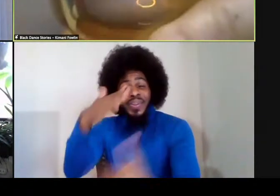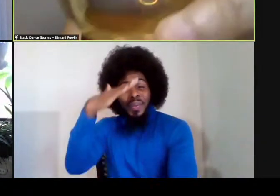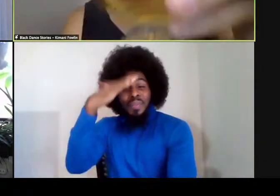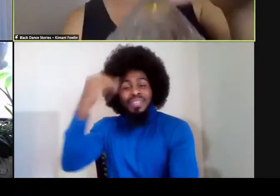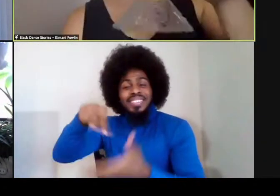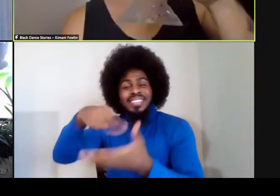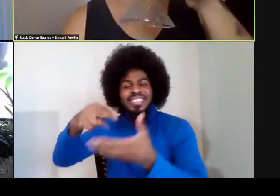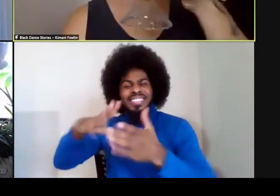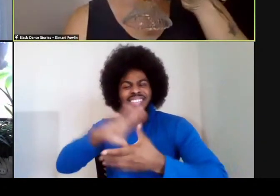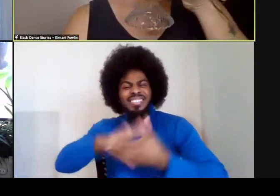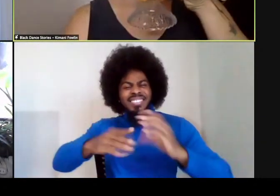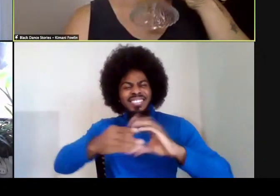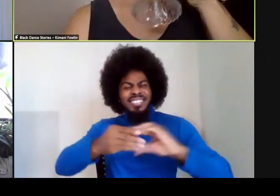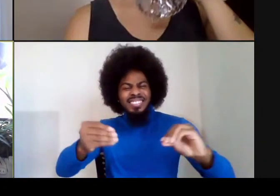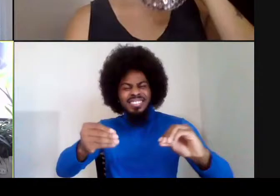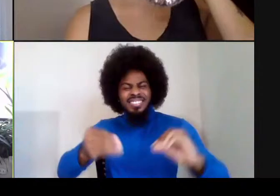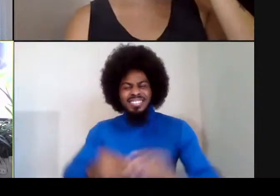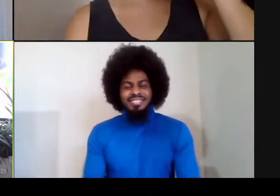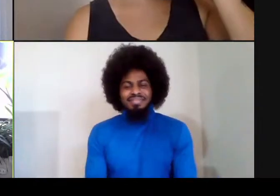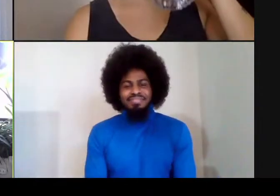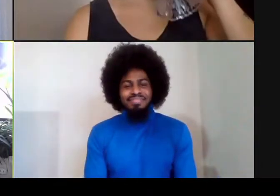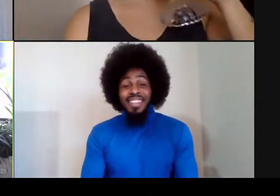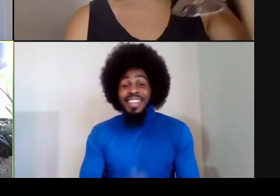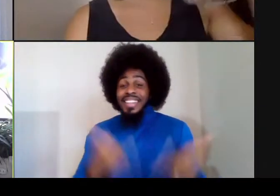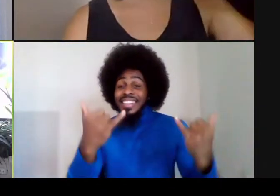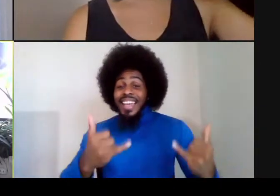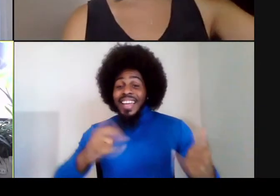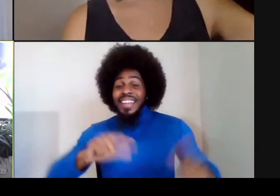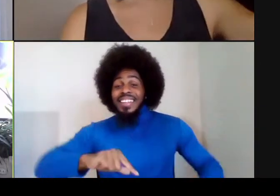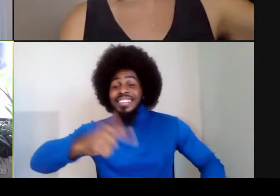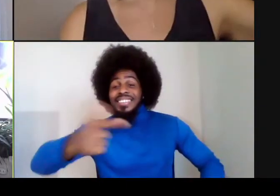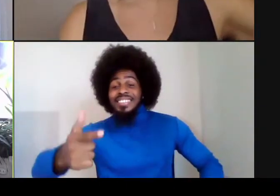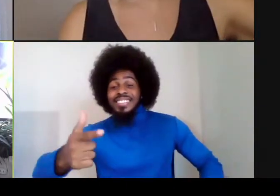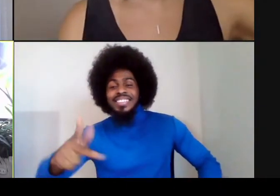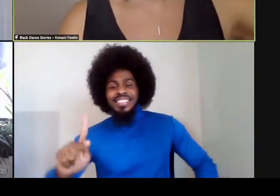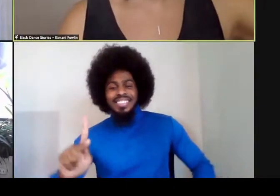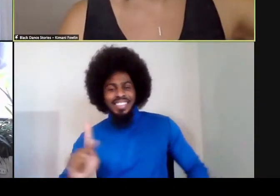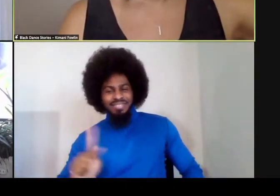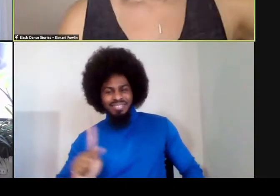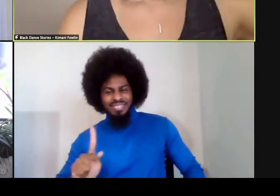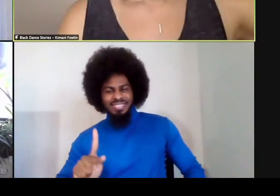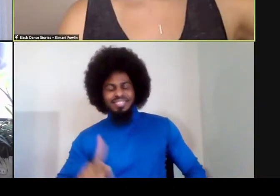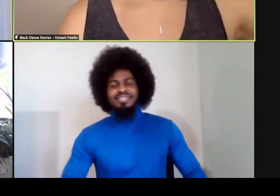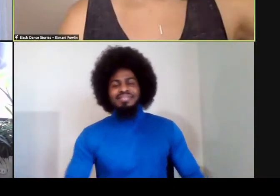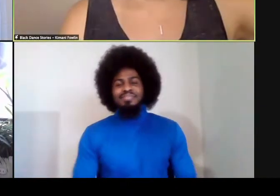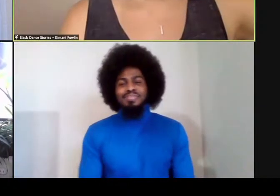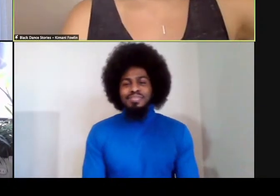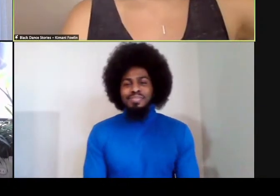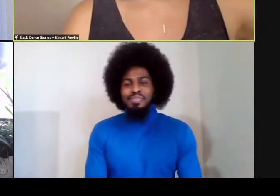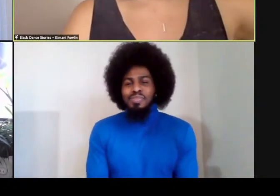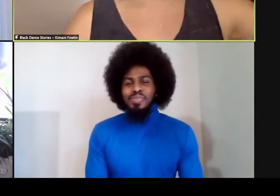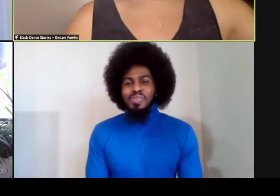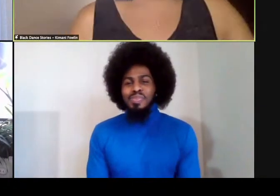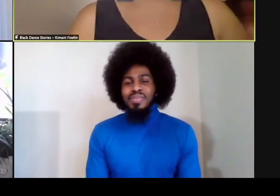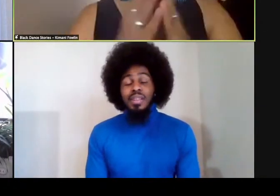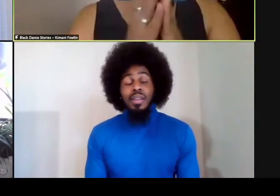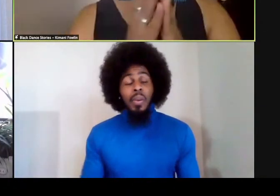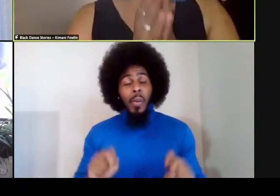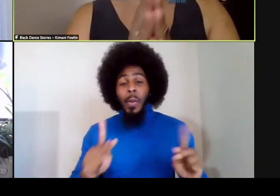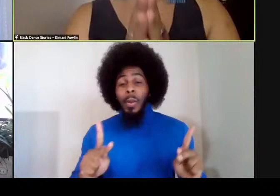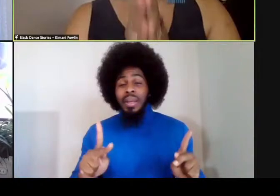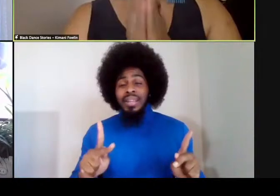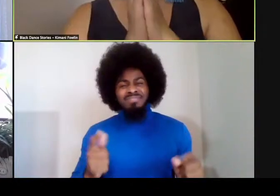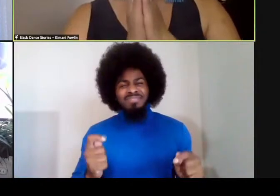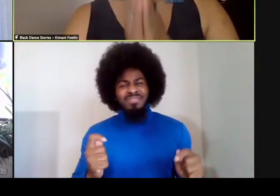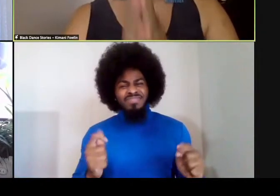Cheers. And I pass it to Kimani. Thank you. So just quickly, I want to say, please,